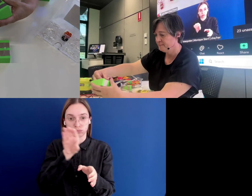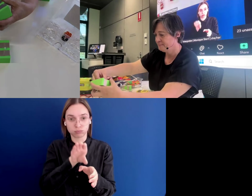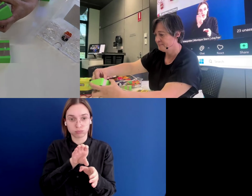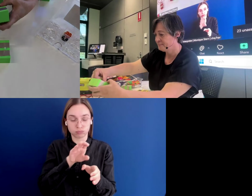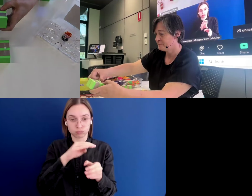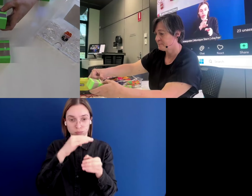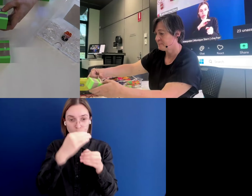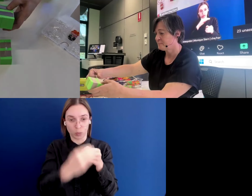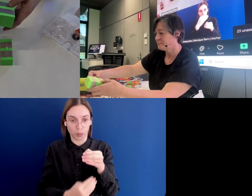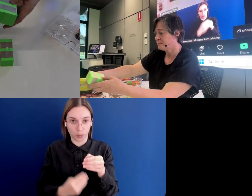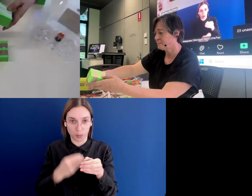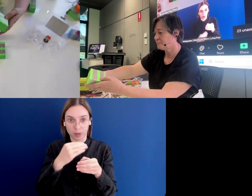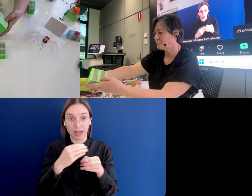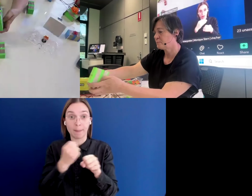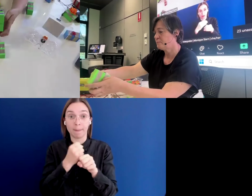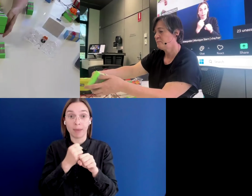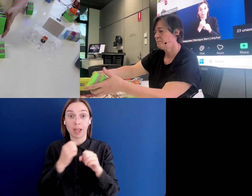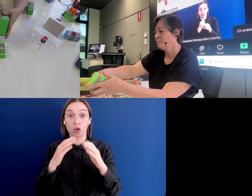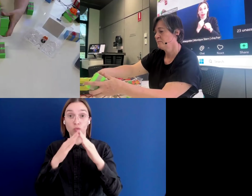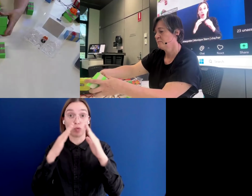roof.